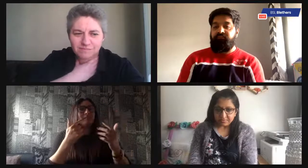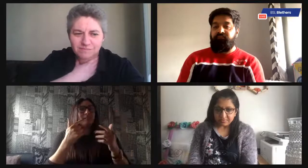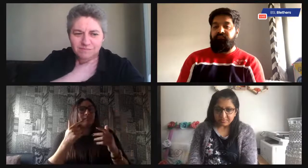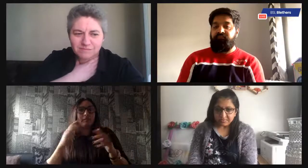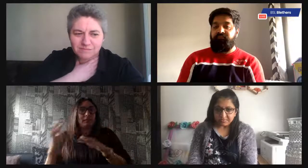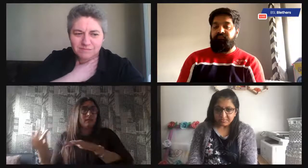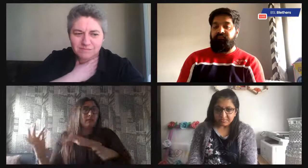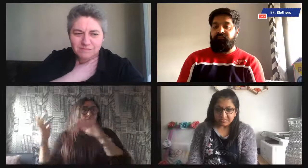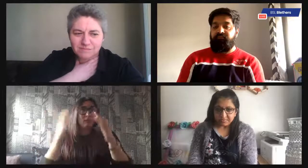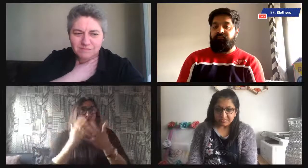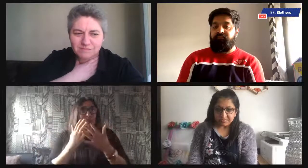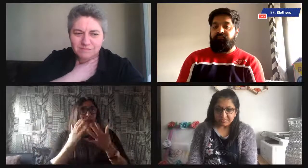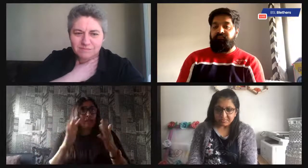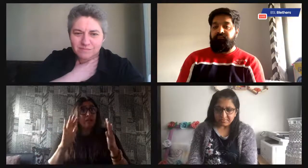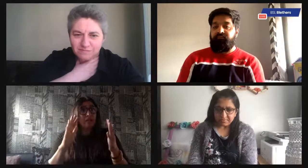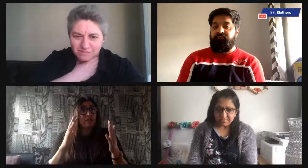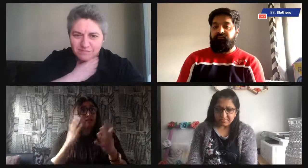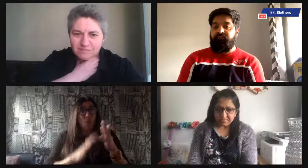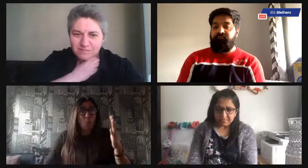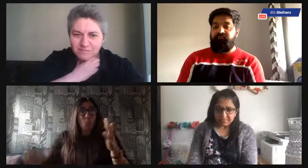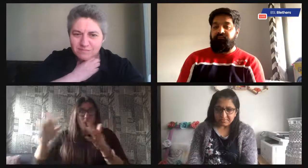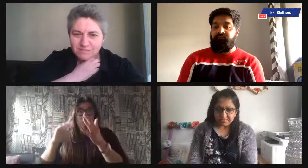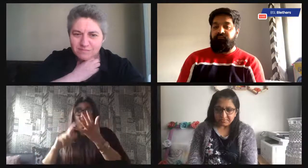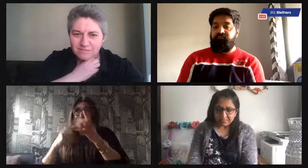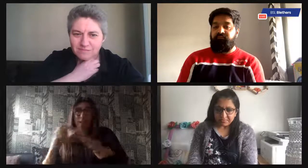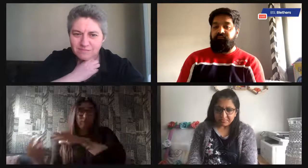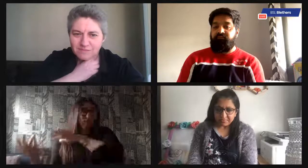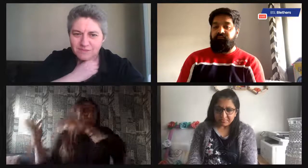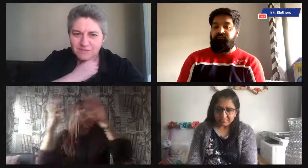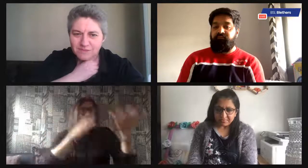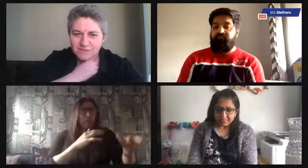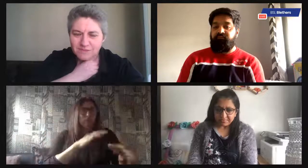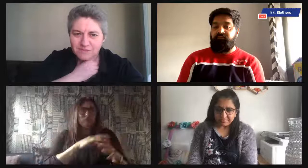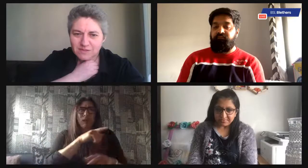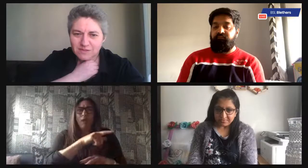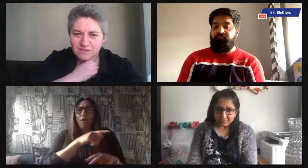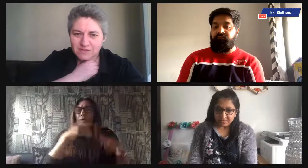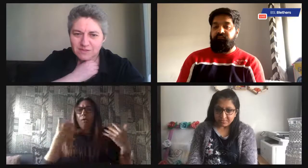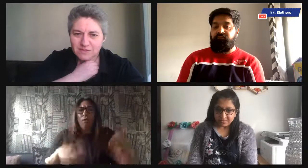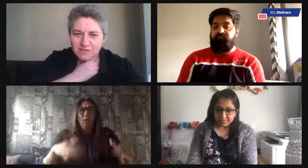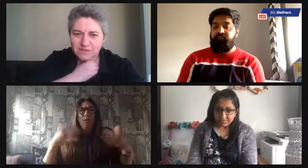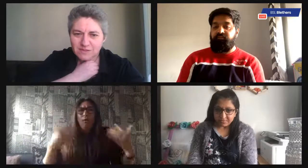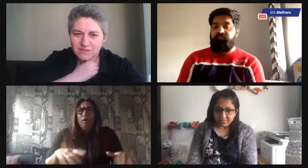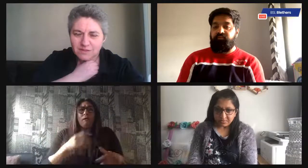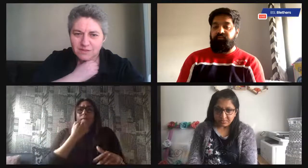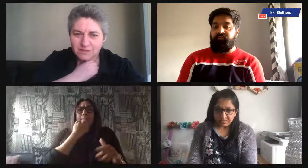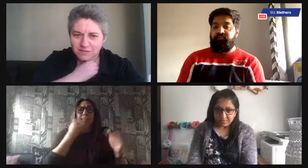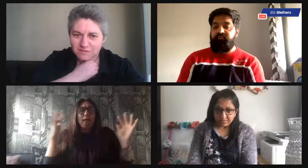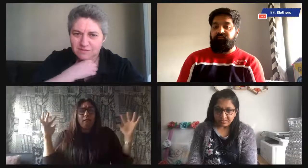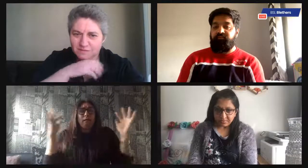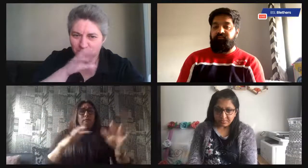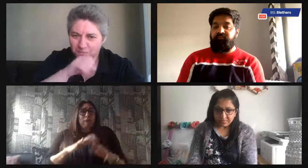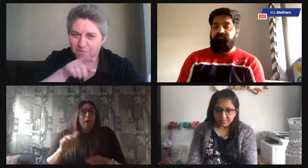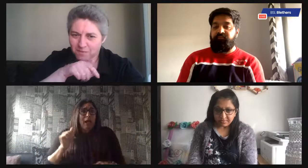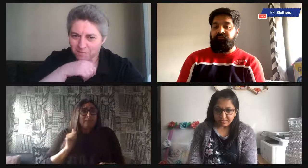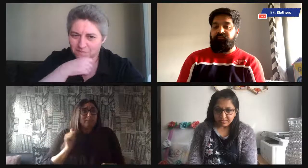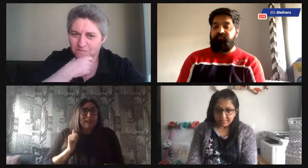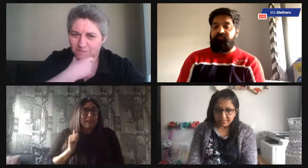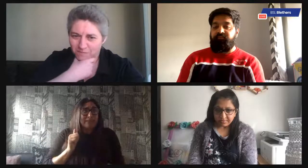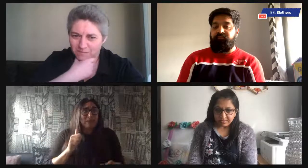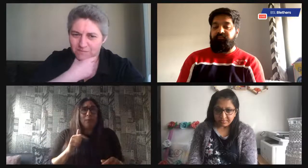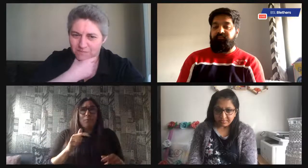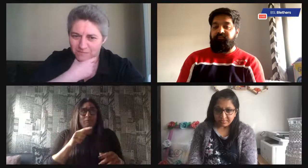going to set this event up, and we couldn't believe it. There are people from all over the UK came.